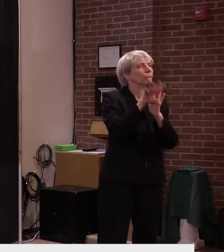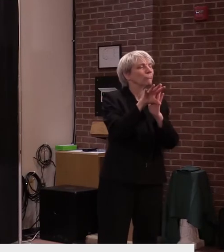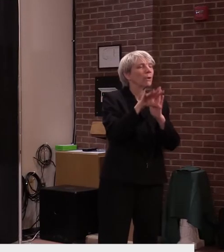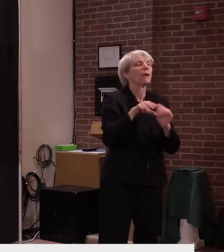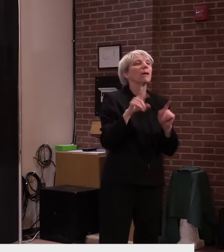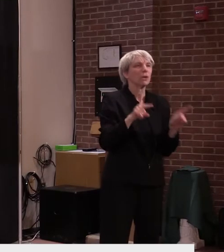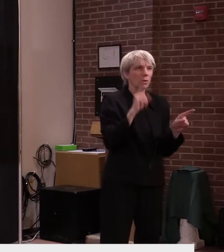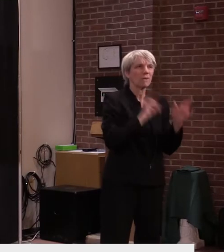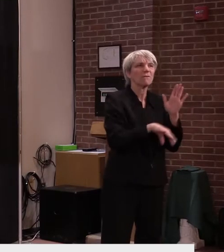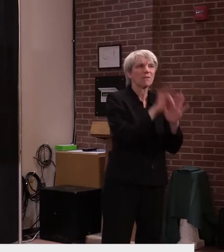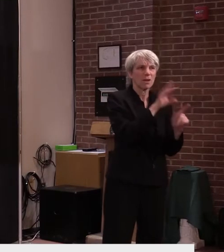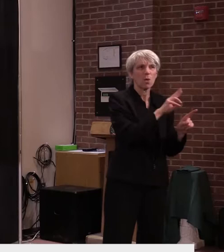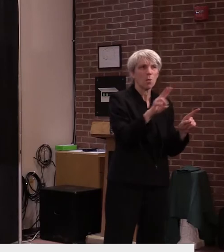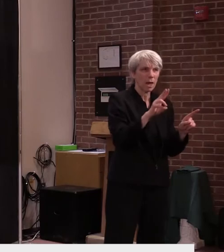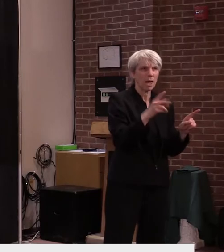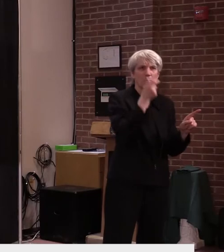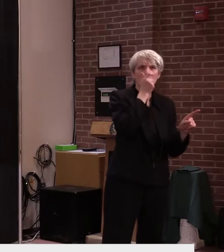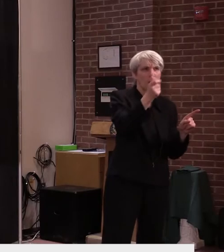aapvt.org.